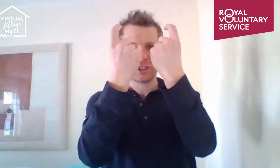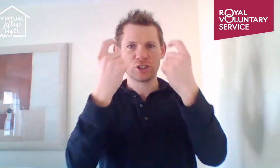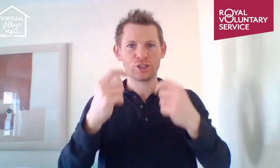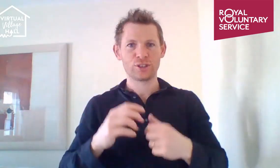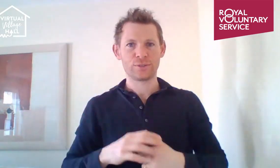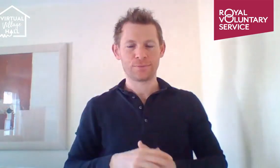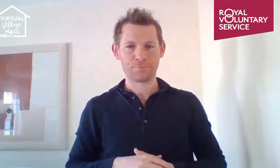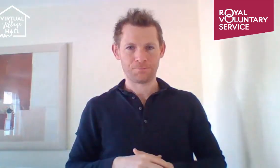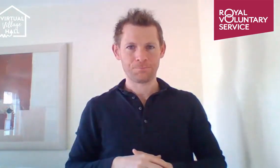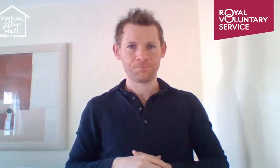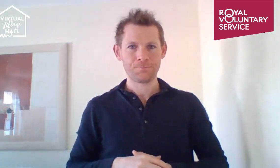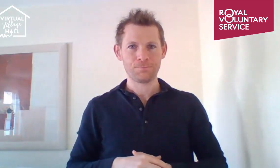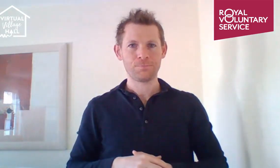and college.